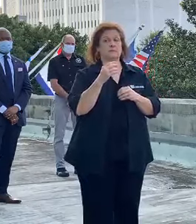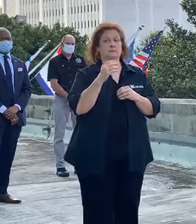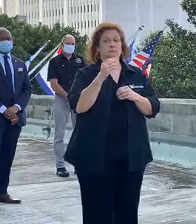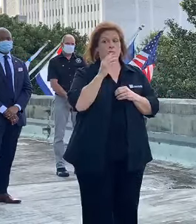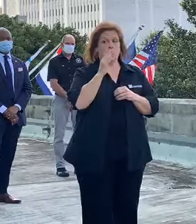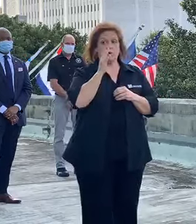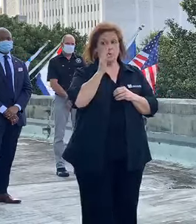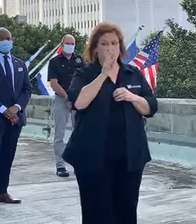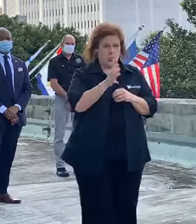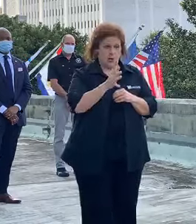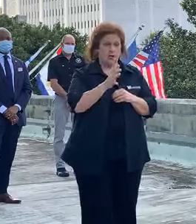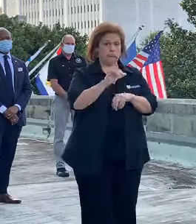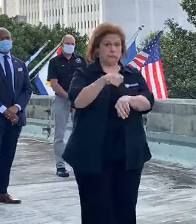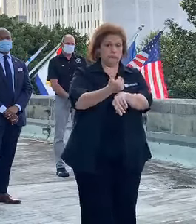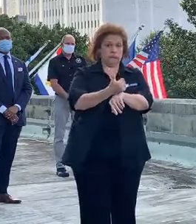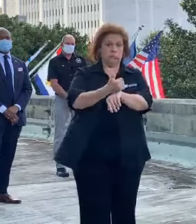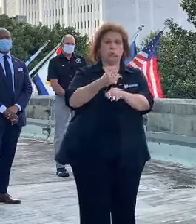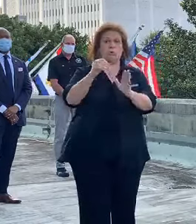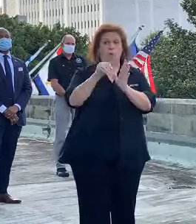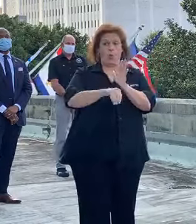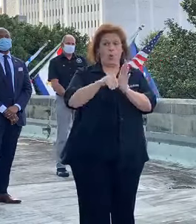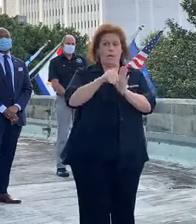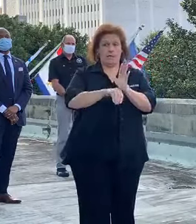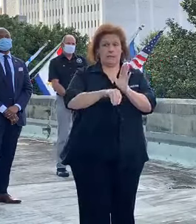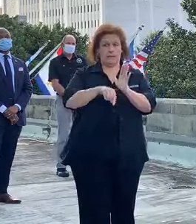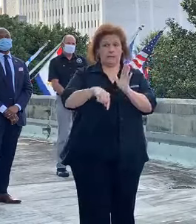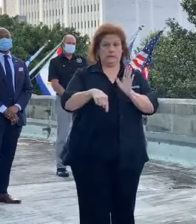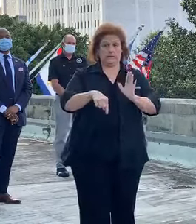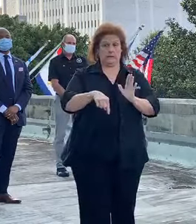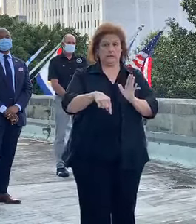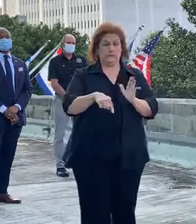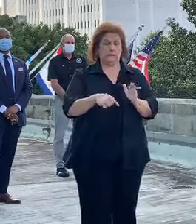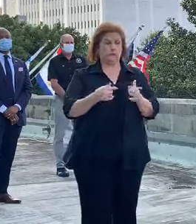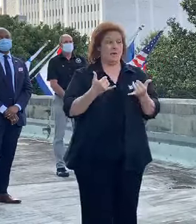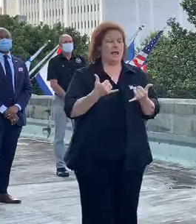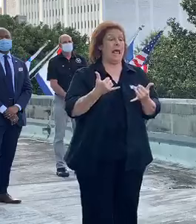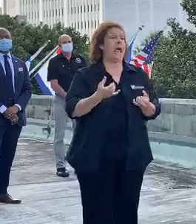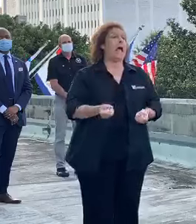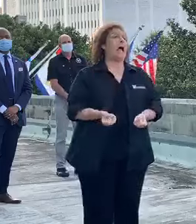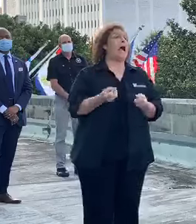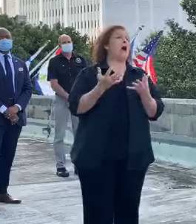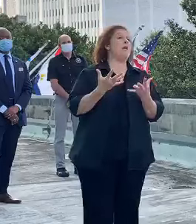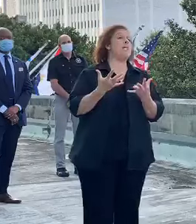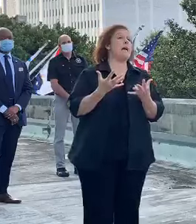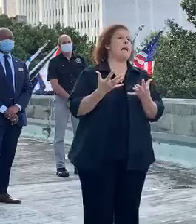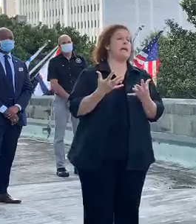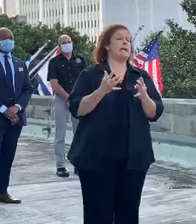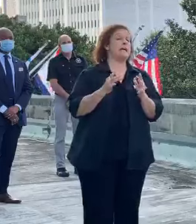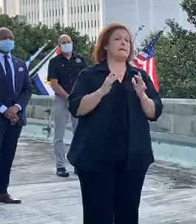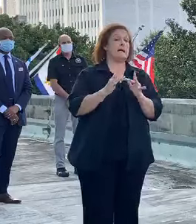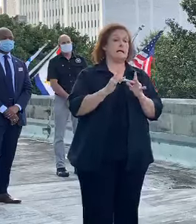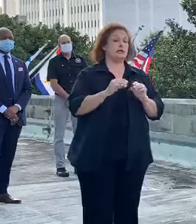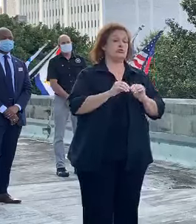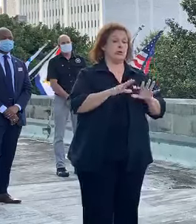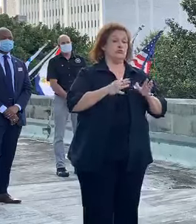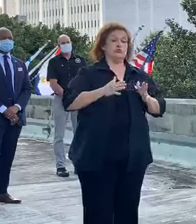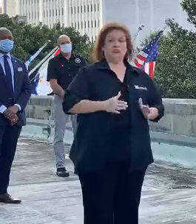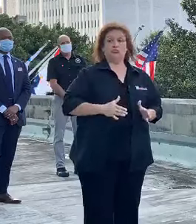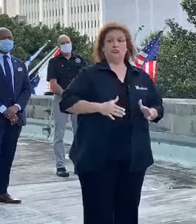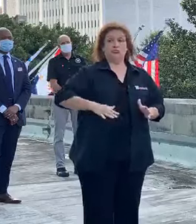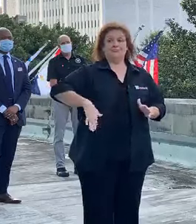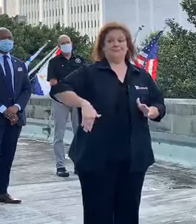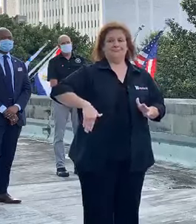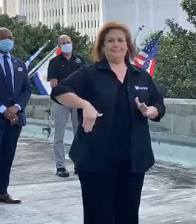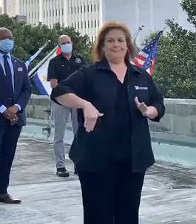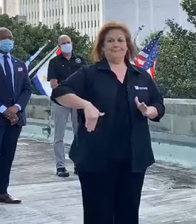will be housed in Orleans Parish. Right now, how many contact tracers? I do not have the number yet. We're